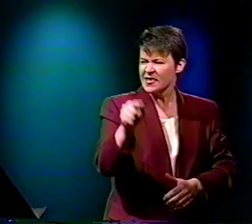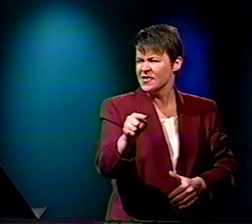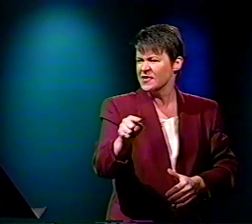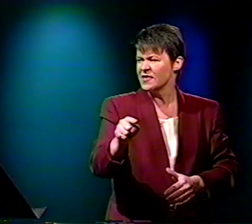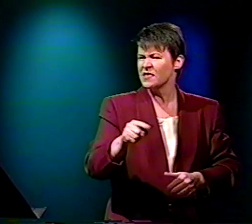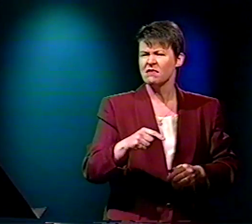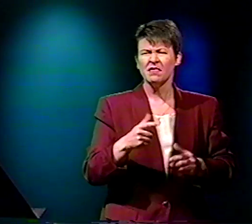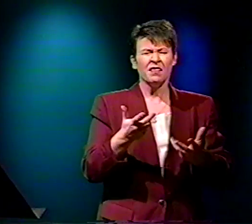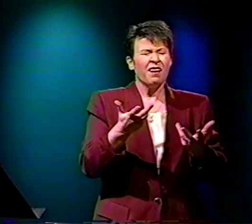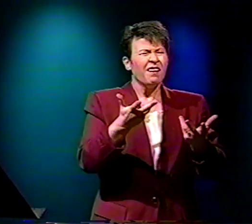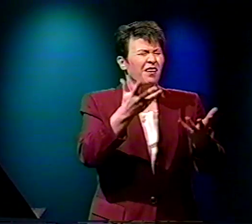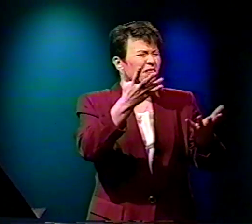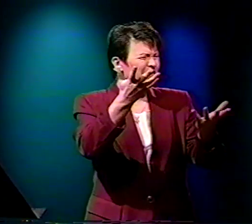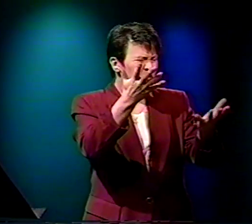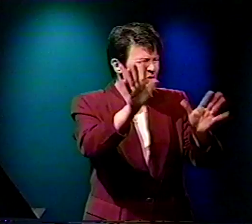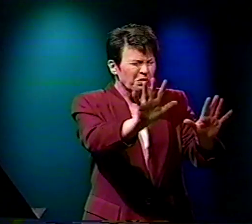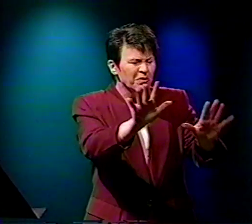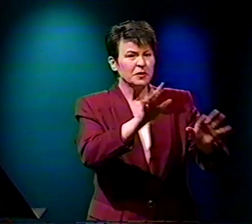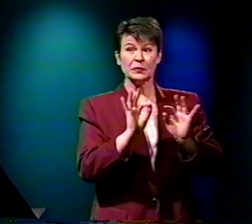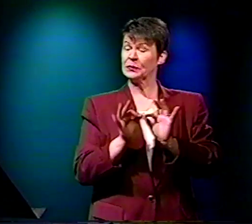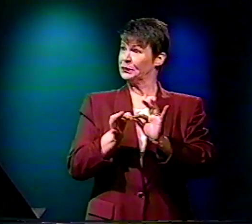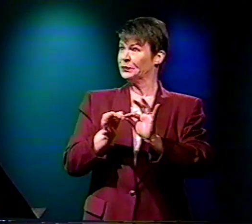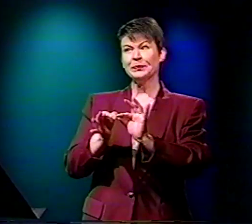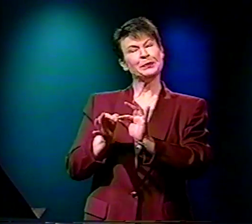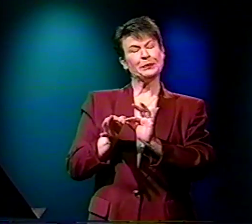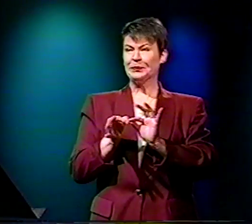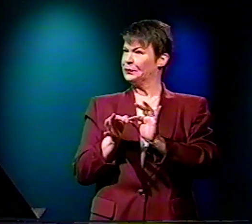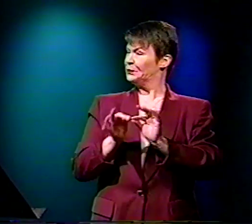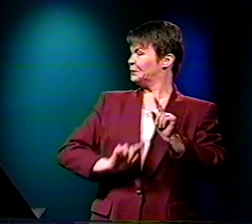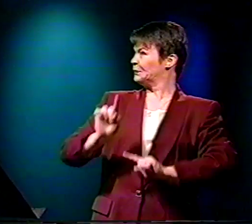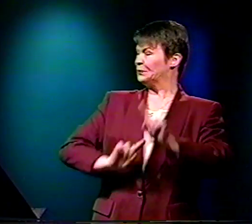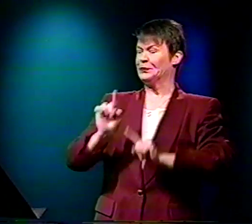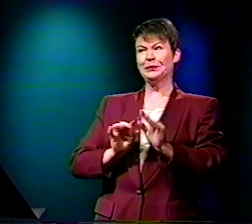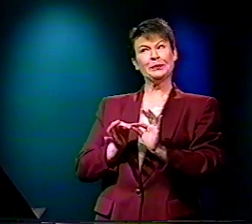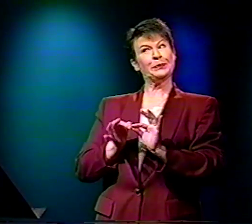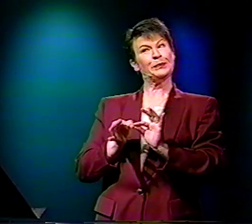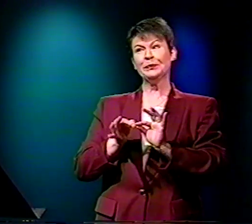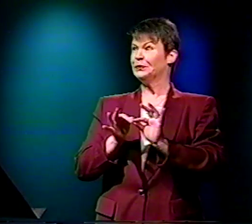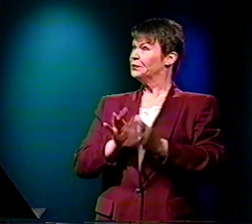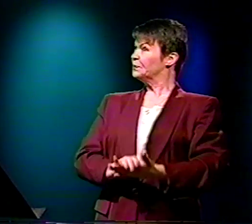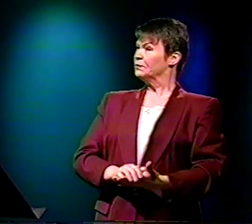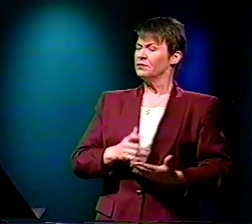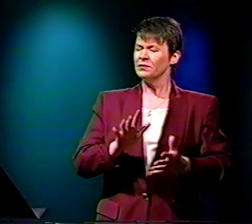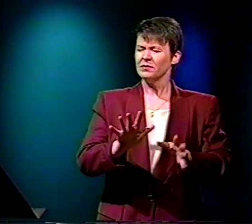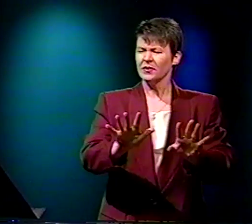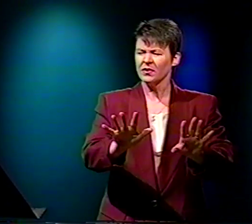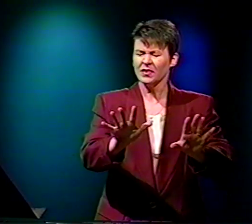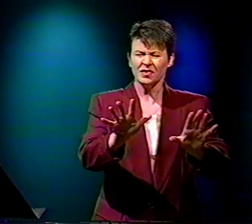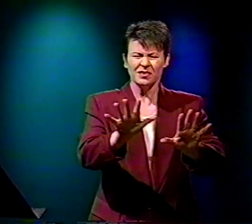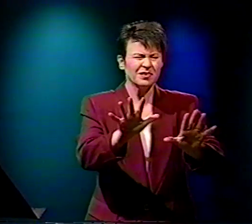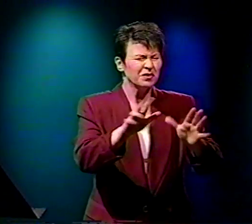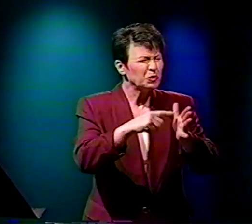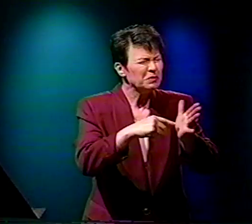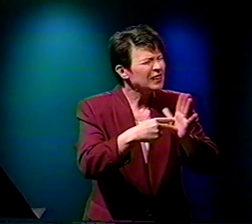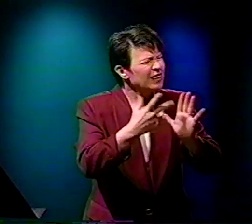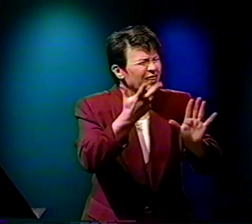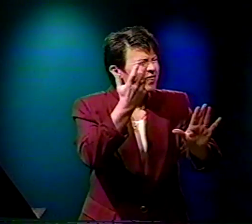me where they were digging that hole. And he's like, what do you mean? And the interpreter is doing her job, and she's interpreting everything that's being said.